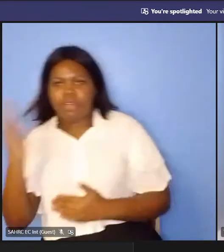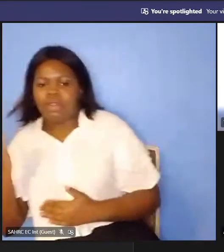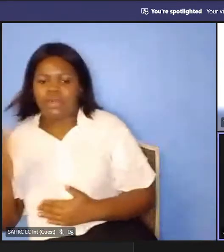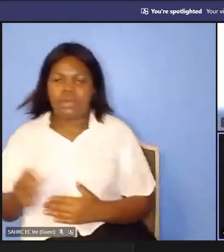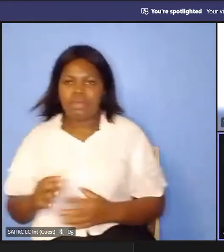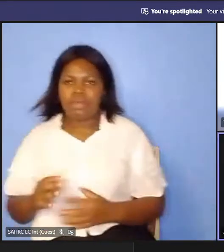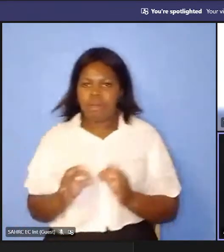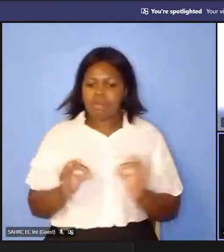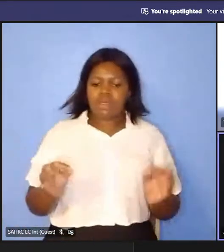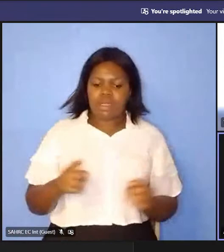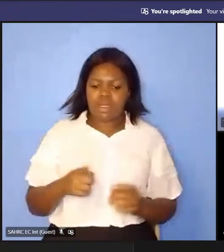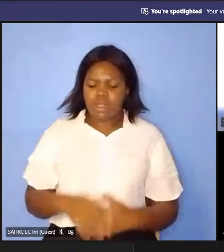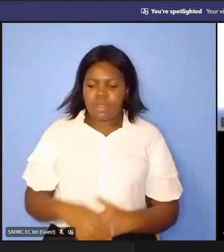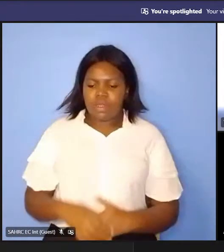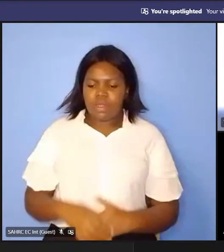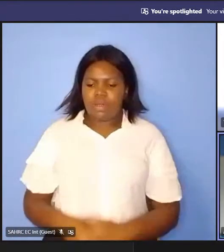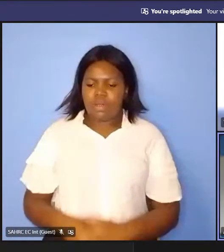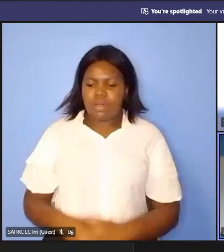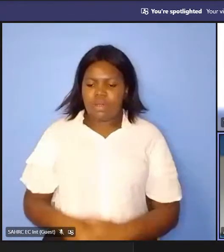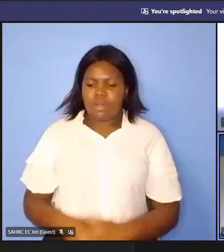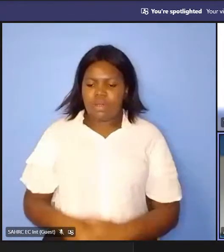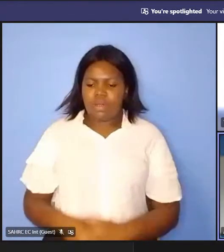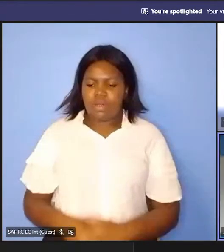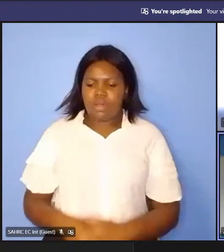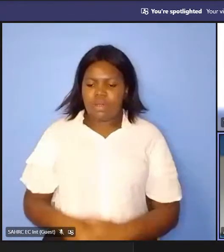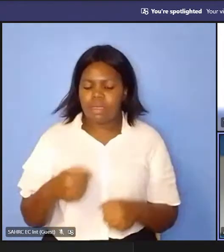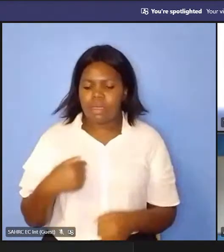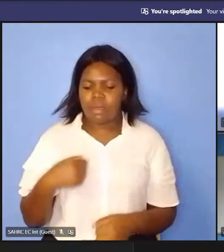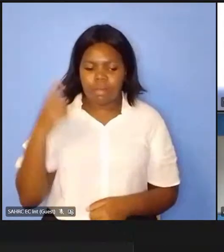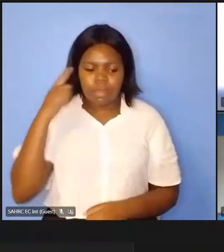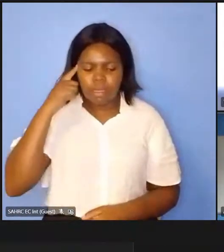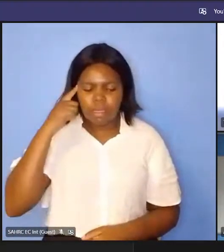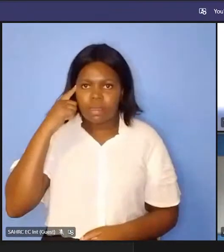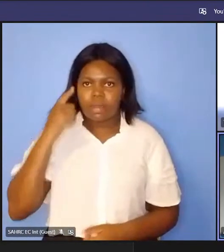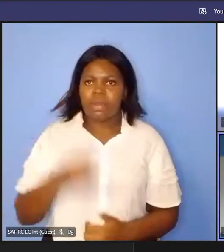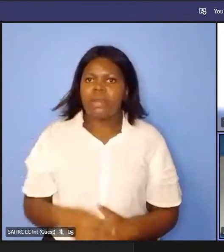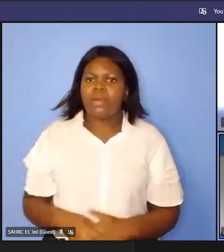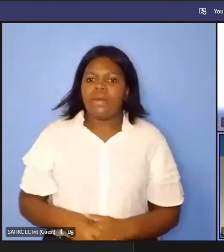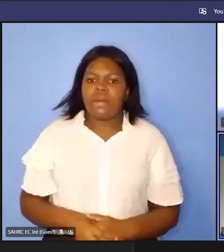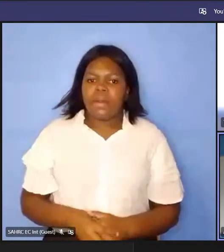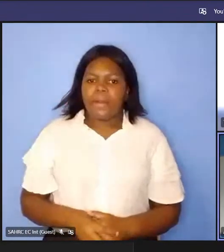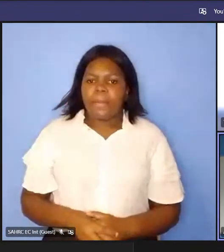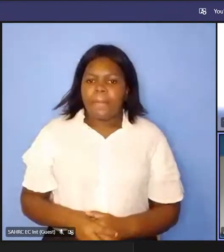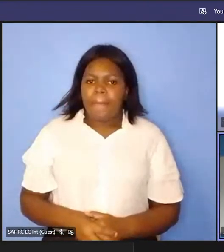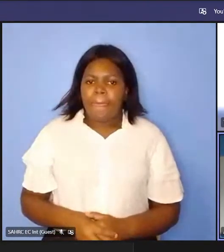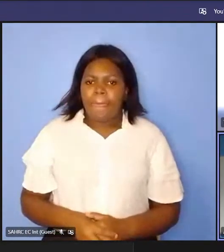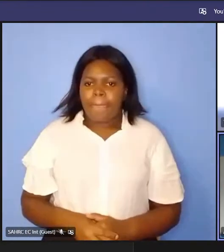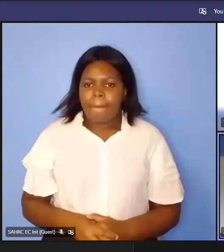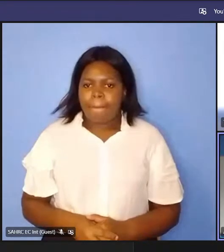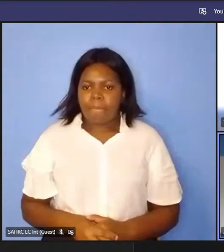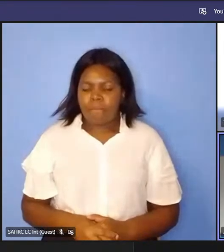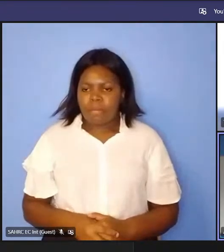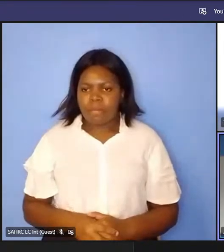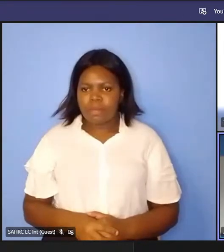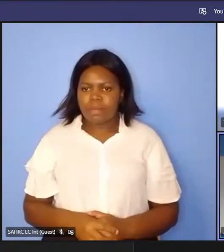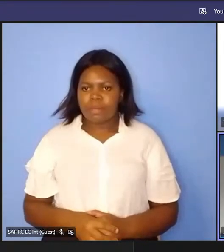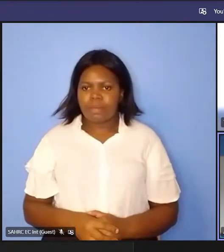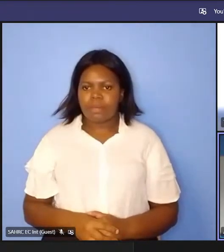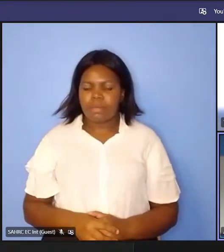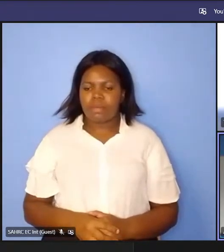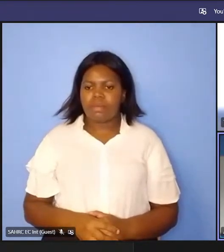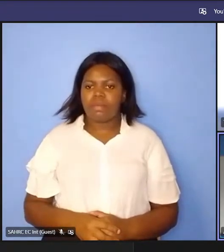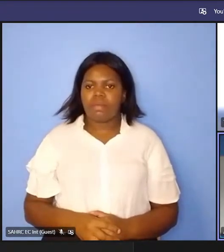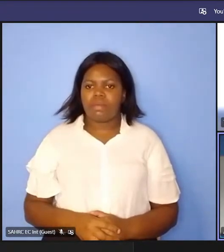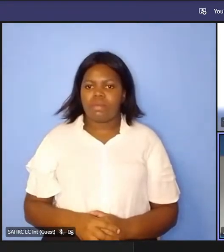presentation. Yes, I'm thinking uh, of the Western